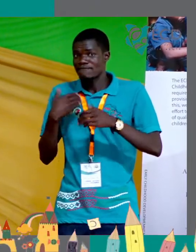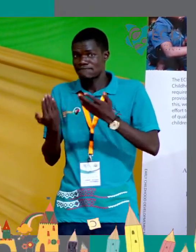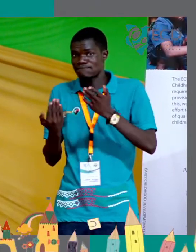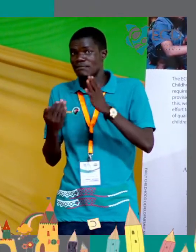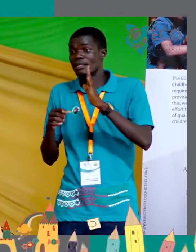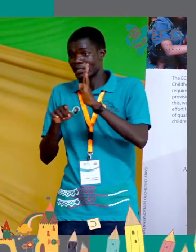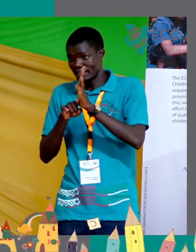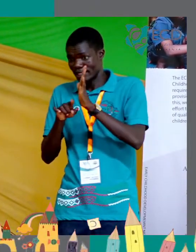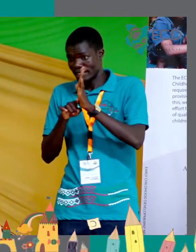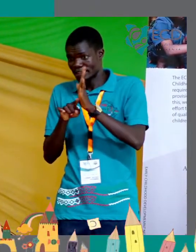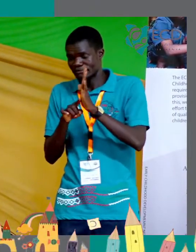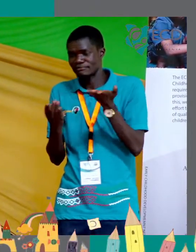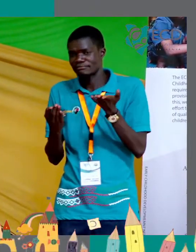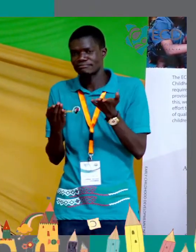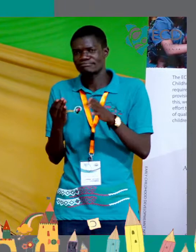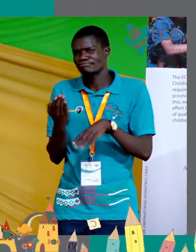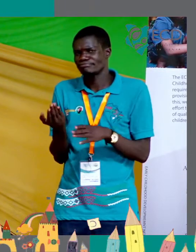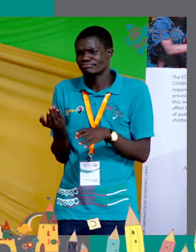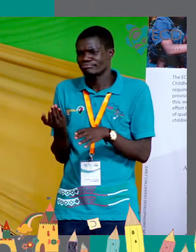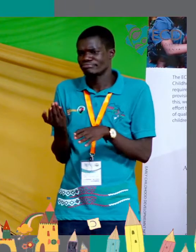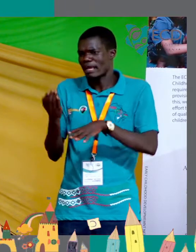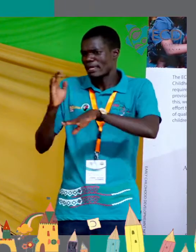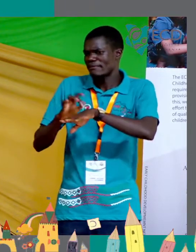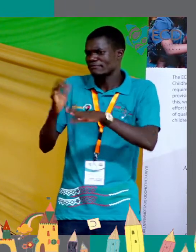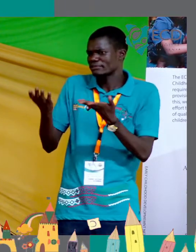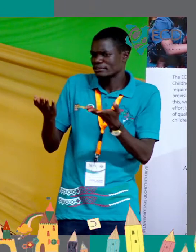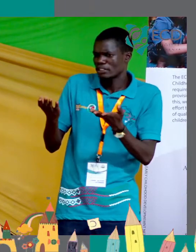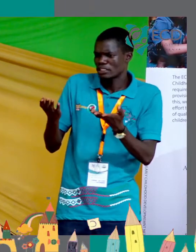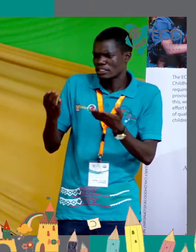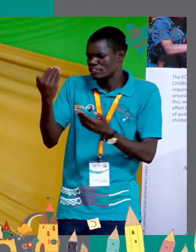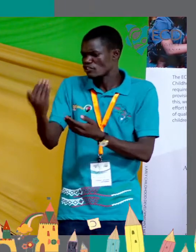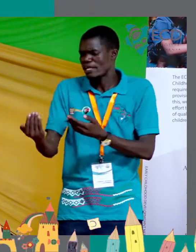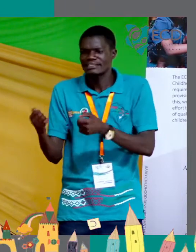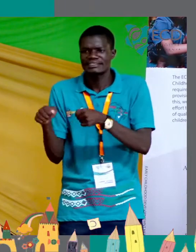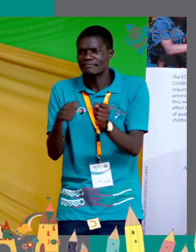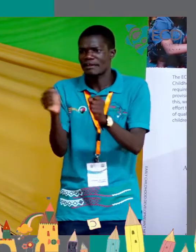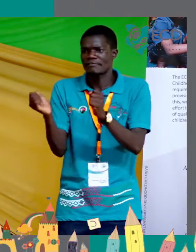on child survival and development.